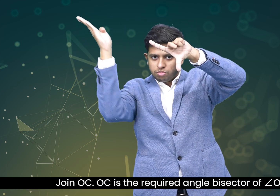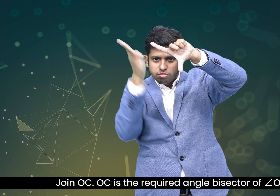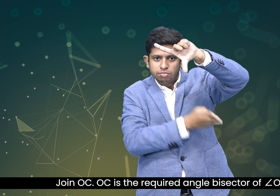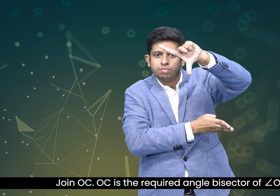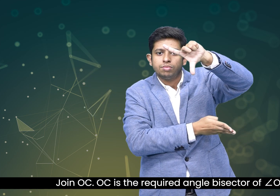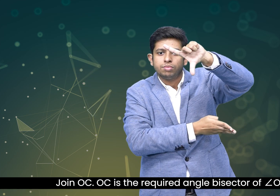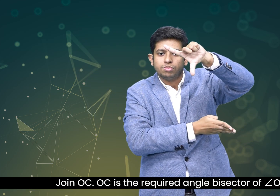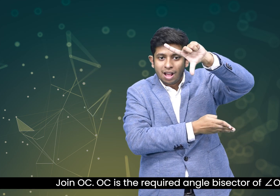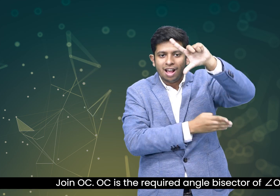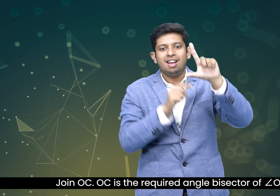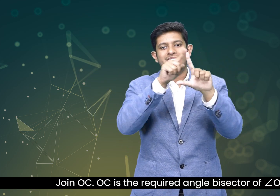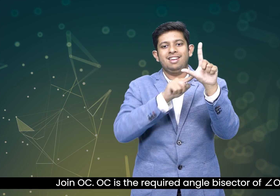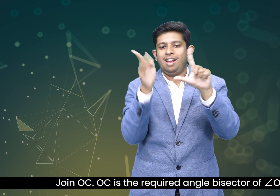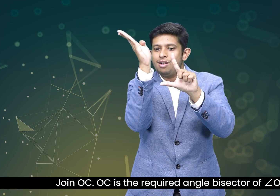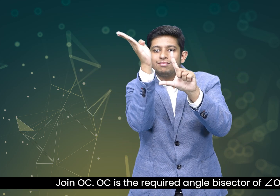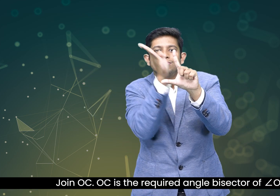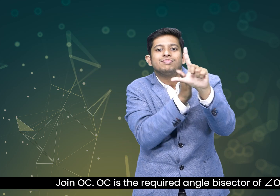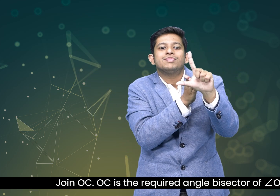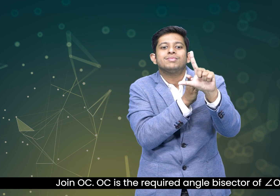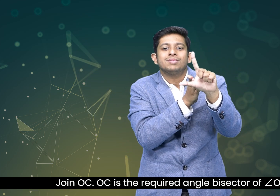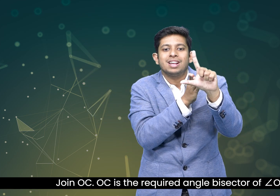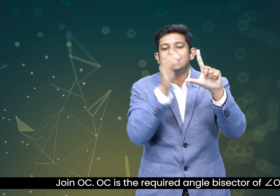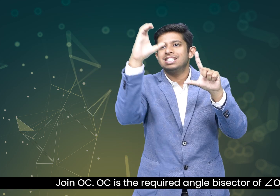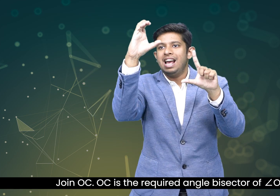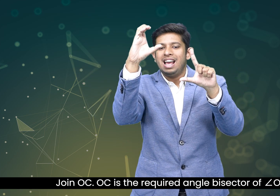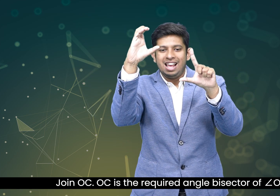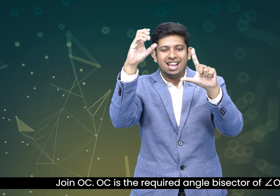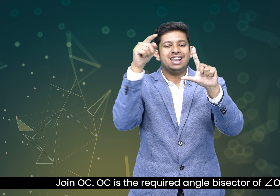OC is the required angle bisector of angle O.